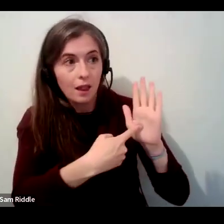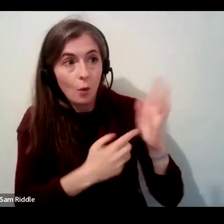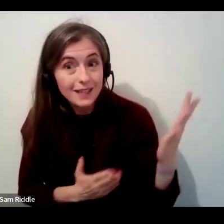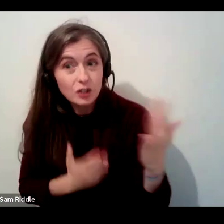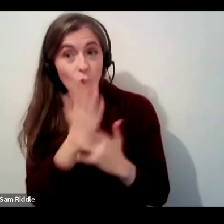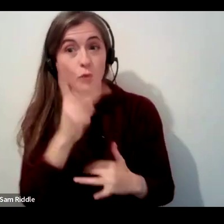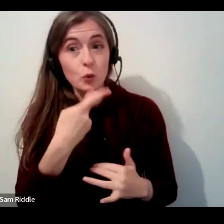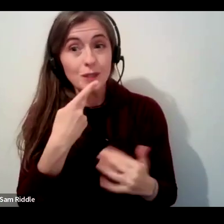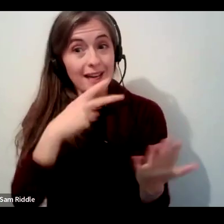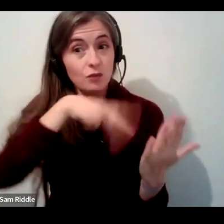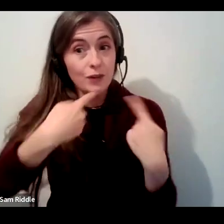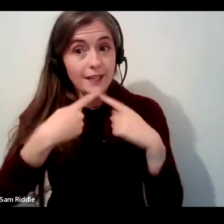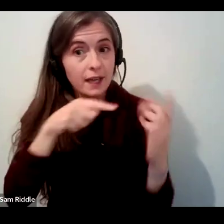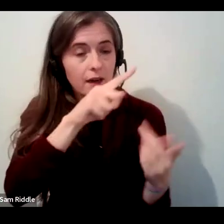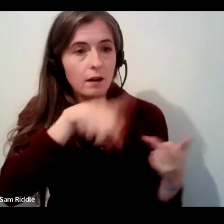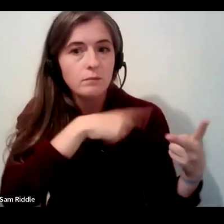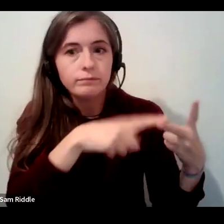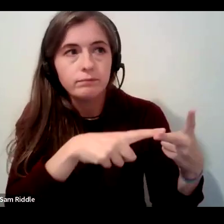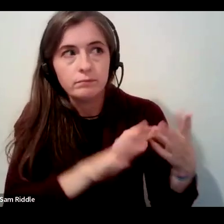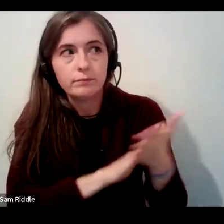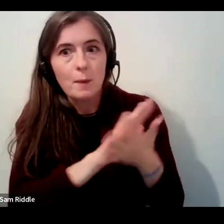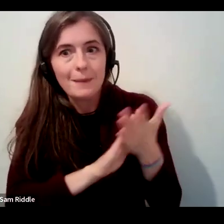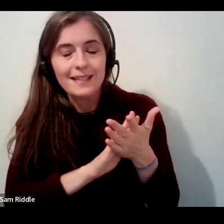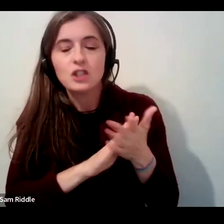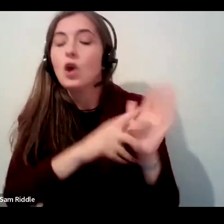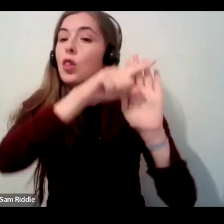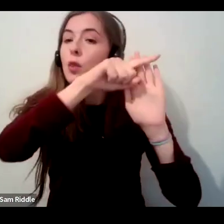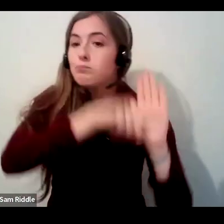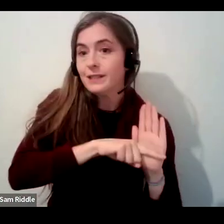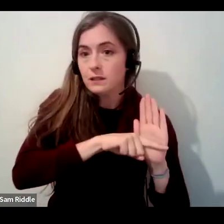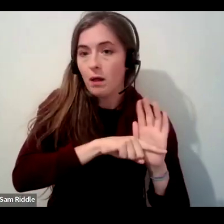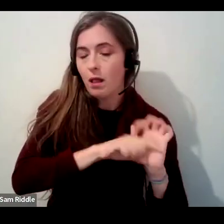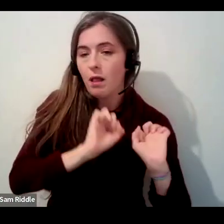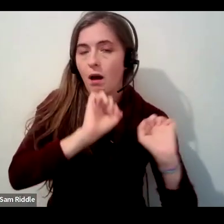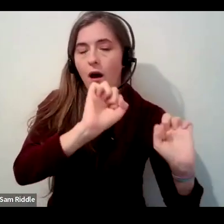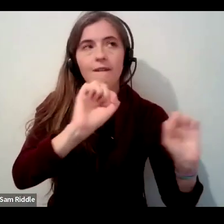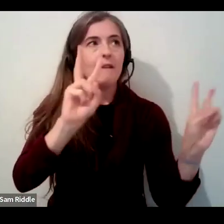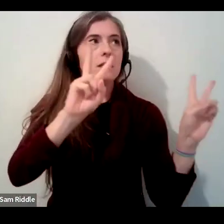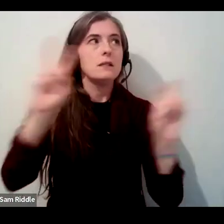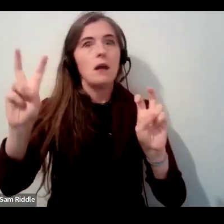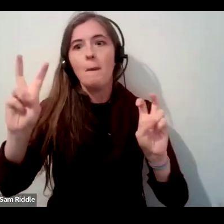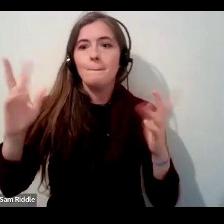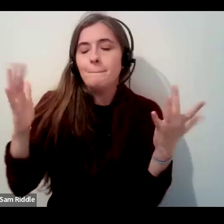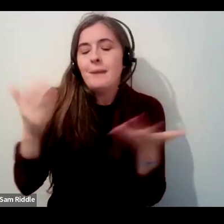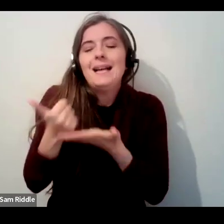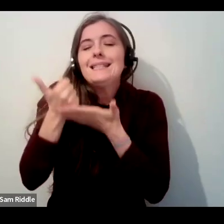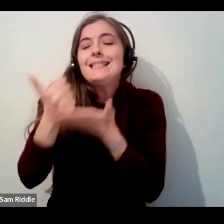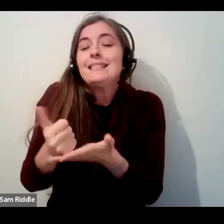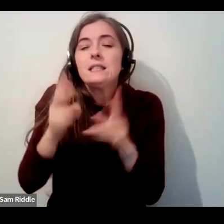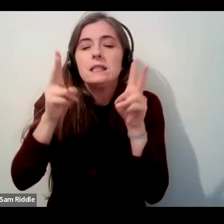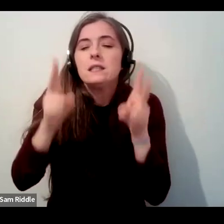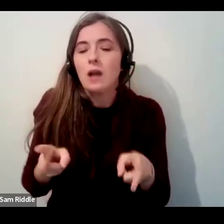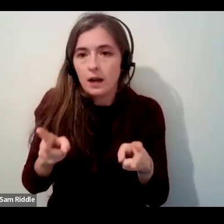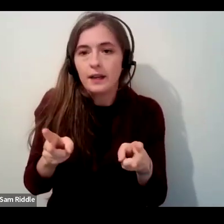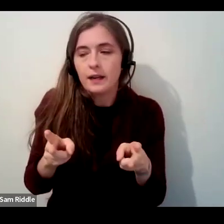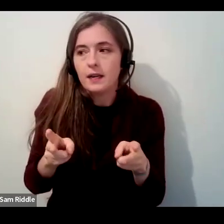got through second reading, that means that the principle of there being some sort of assisted dying scheme has been agreed